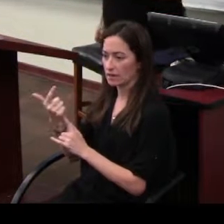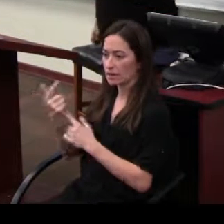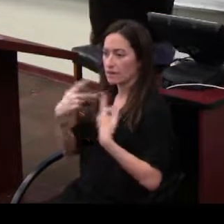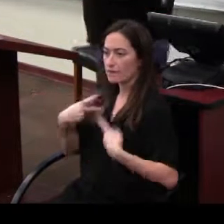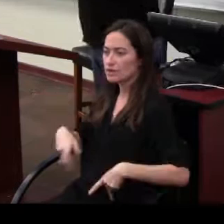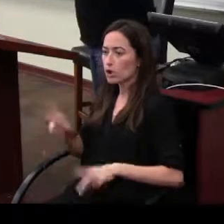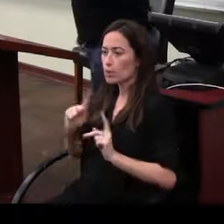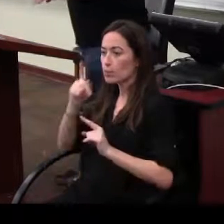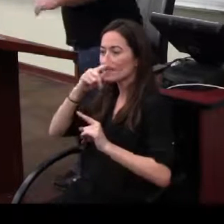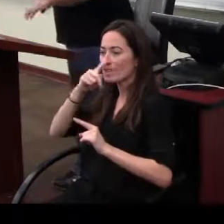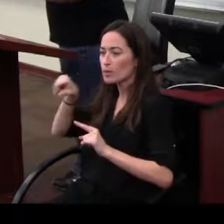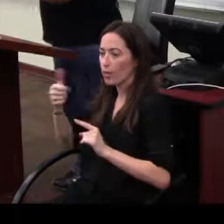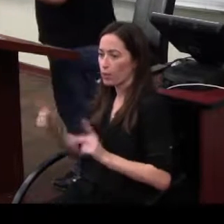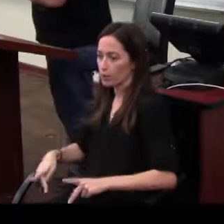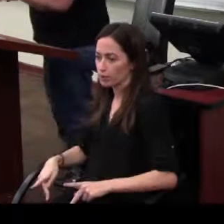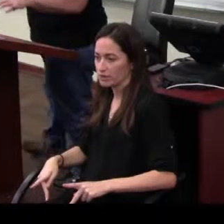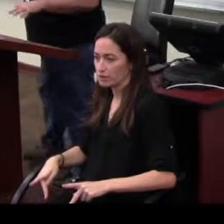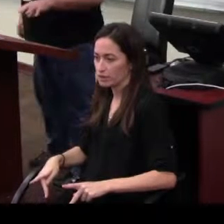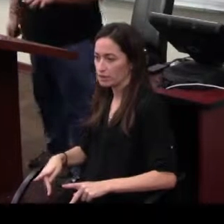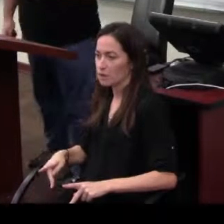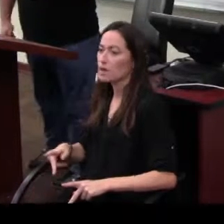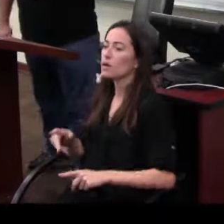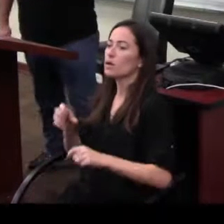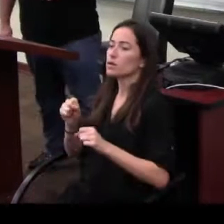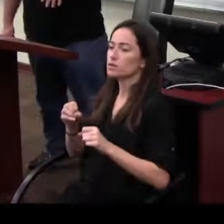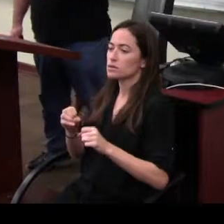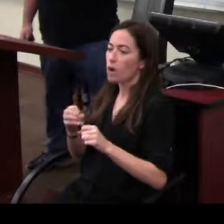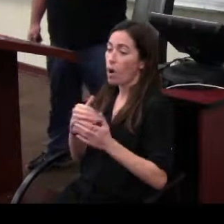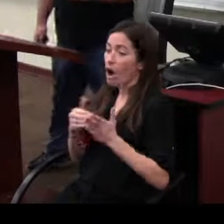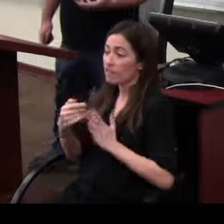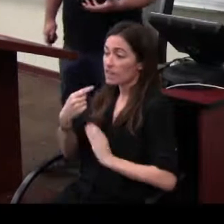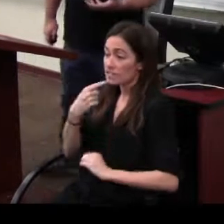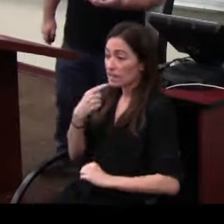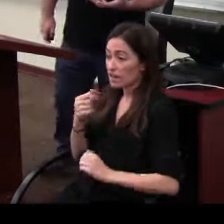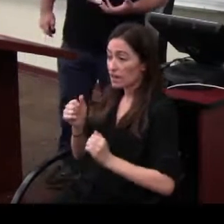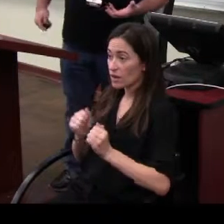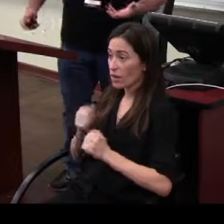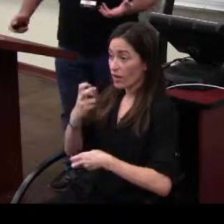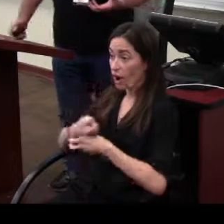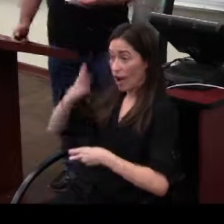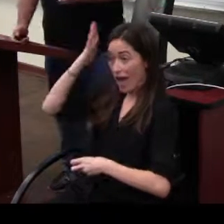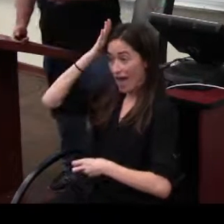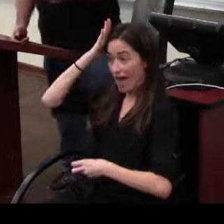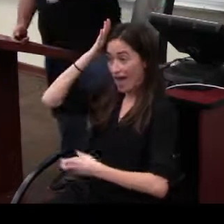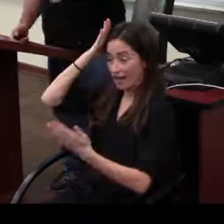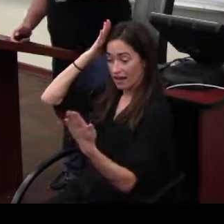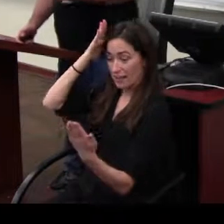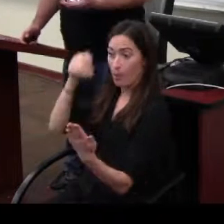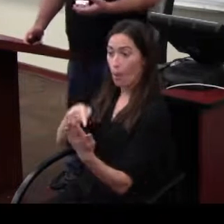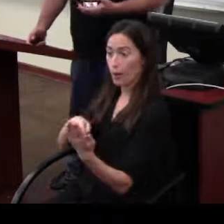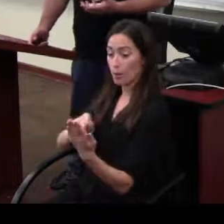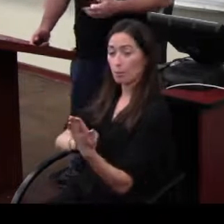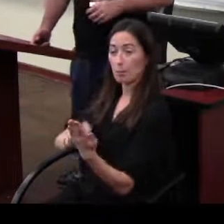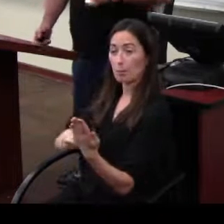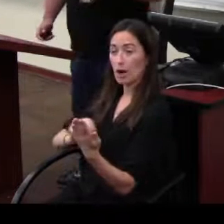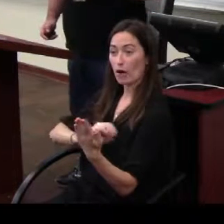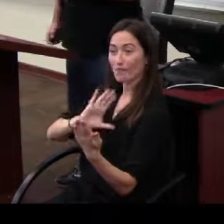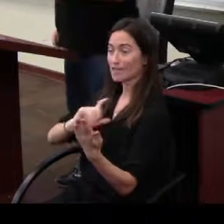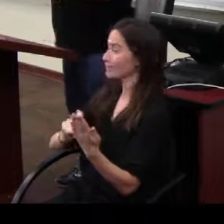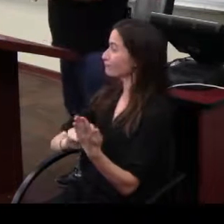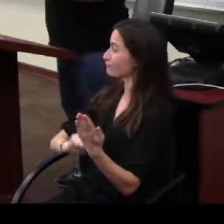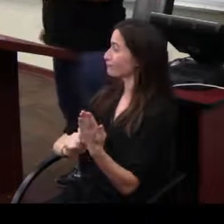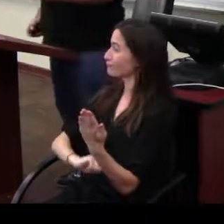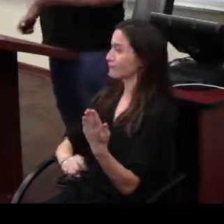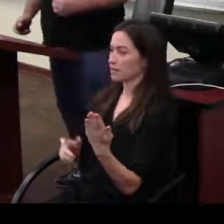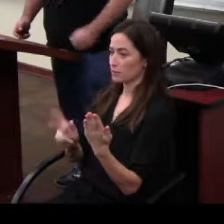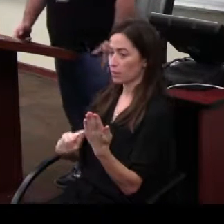people. Now, I often say you can get very far with a hard hat and a clipboard, or confidence in a clipboard,